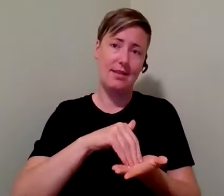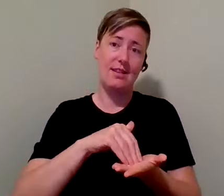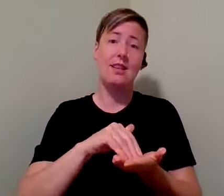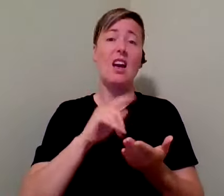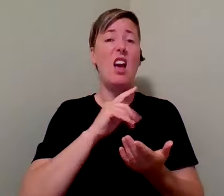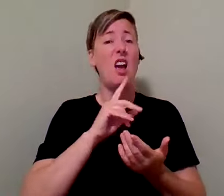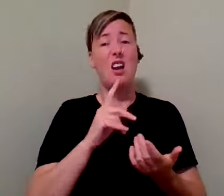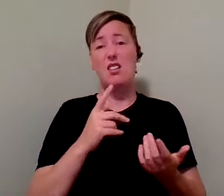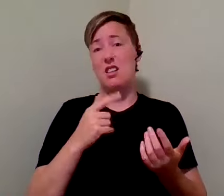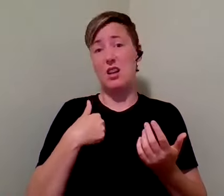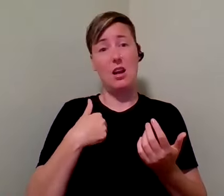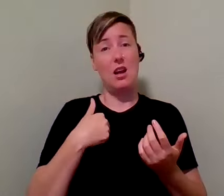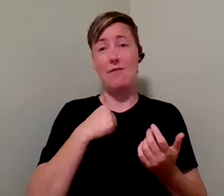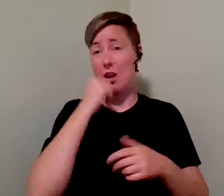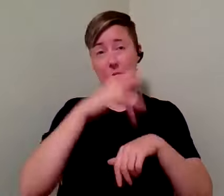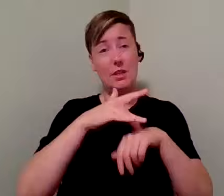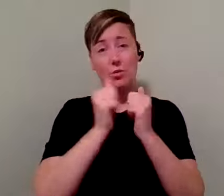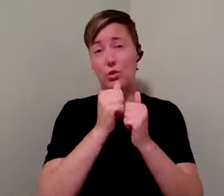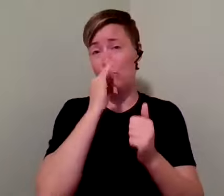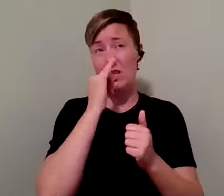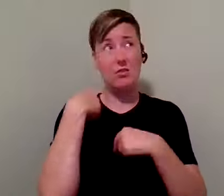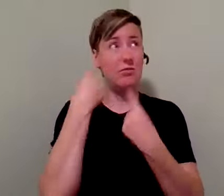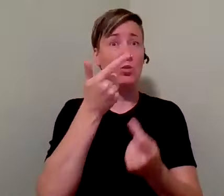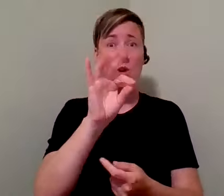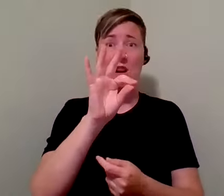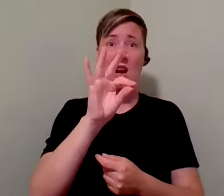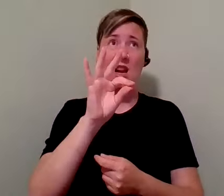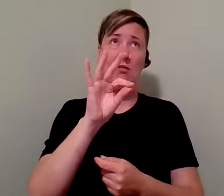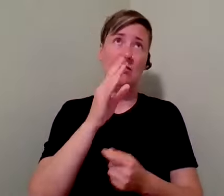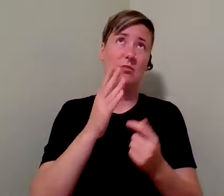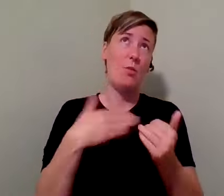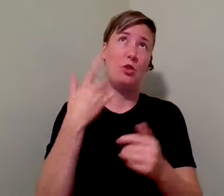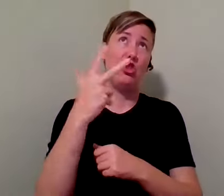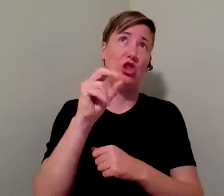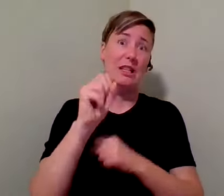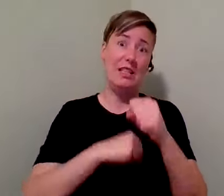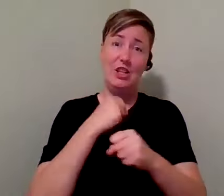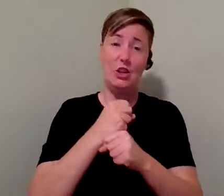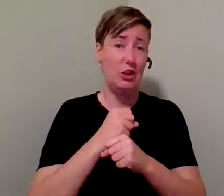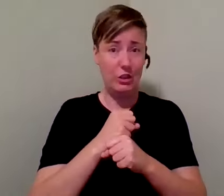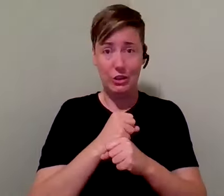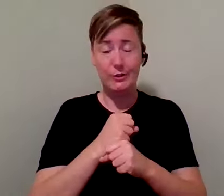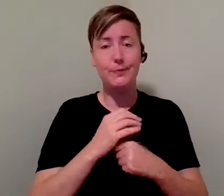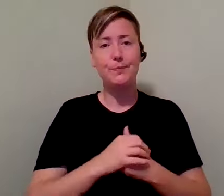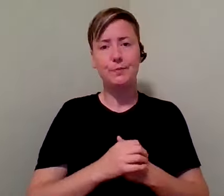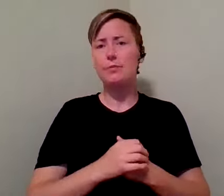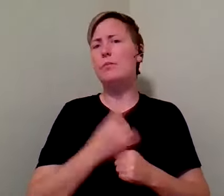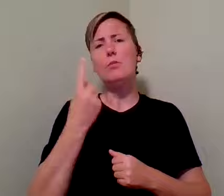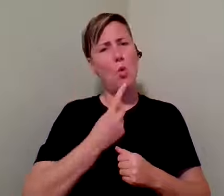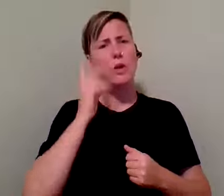drink for over 29 and a half years. I'm sober 30 years. I'll always have this allergy. I'll always